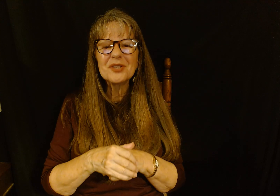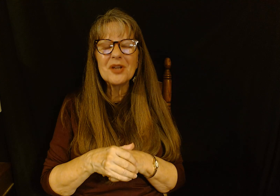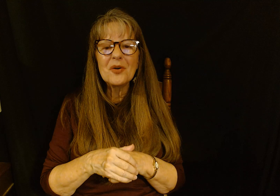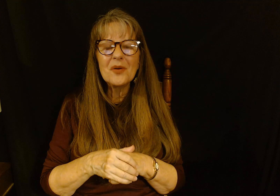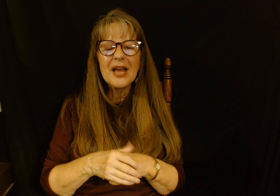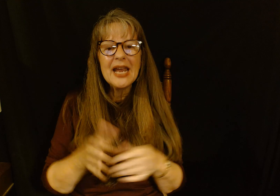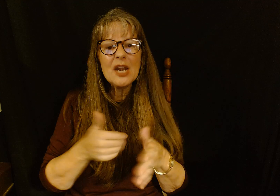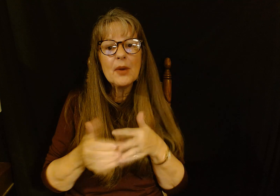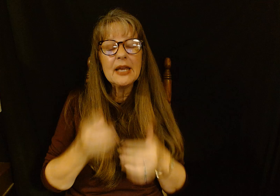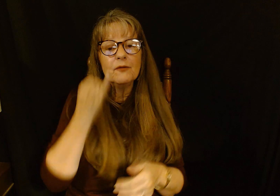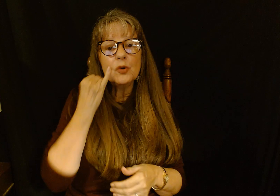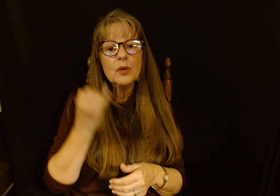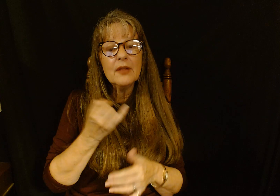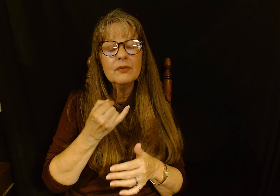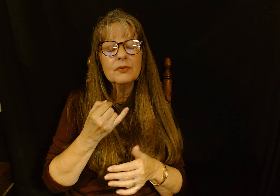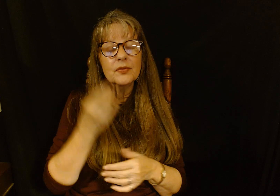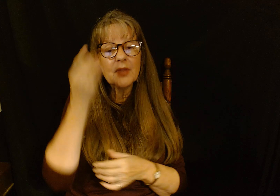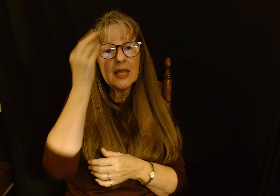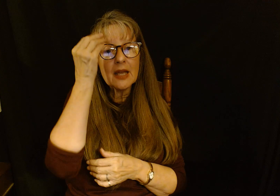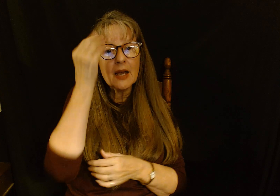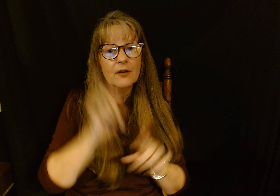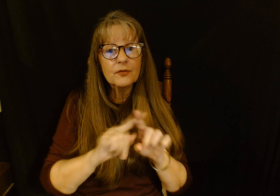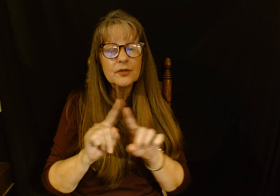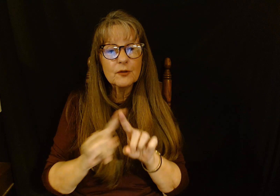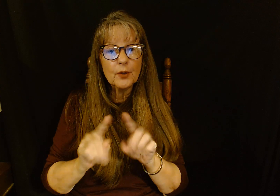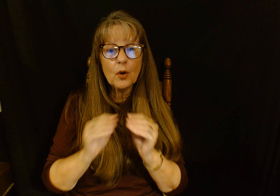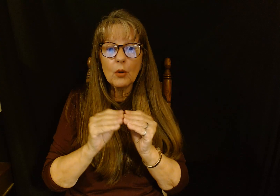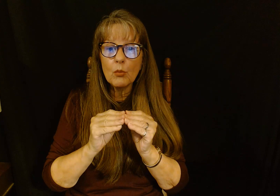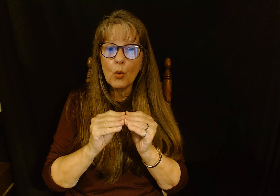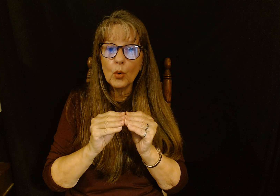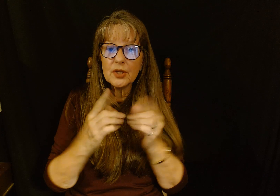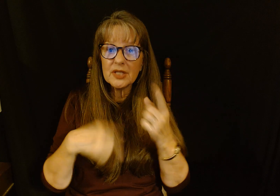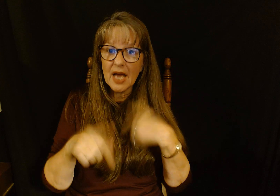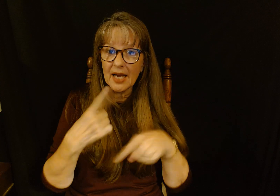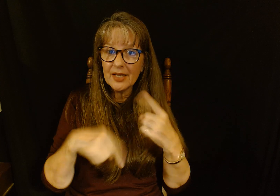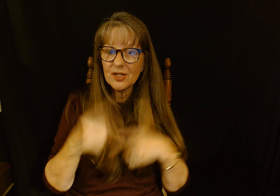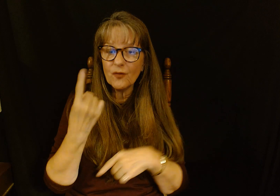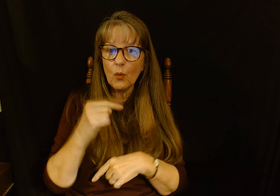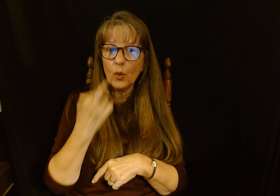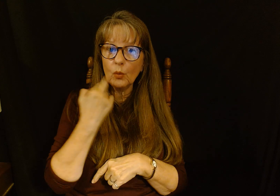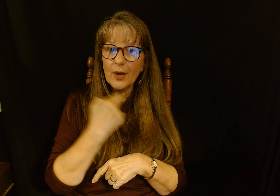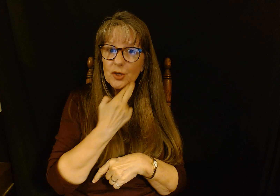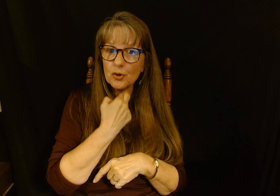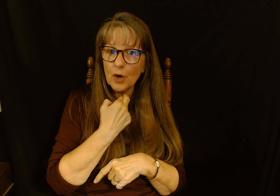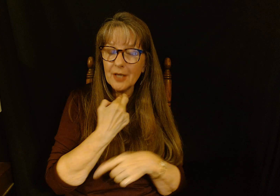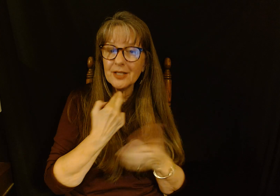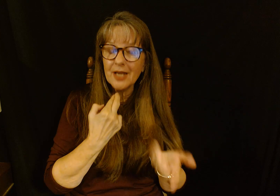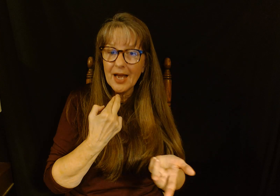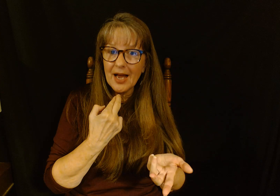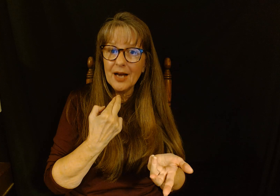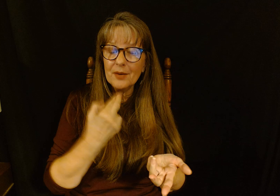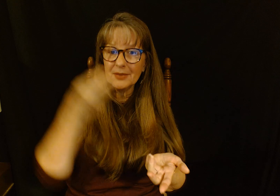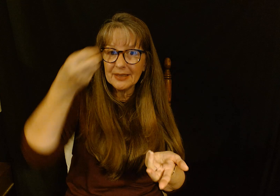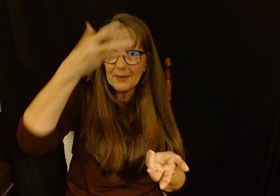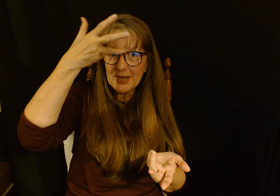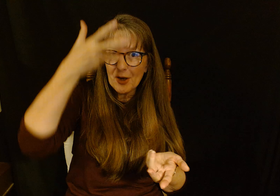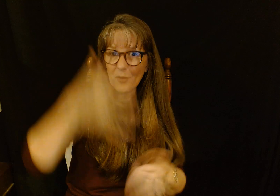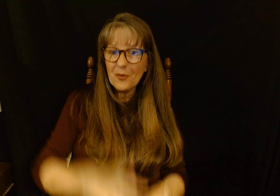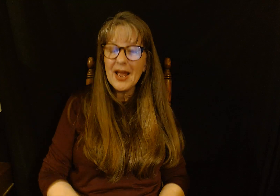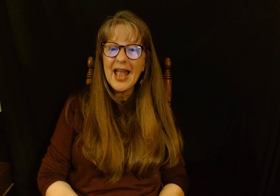So anyway, if you can think of different or more signs for restaurant, let me know,